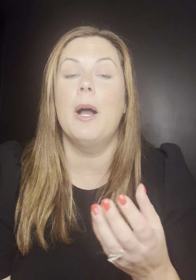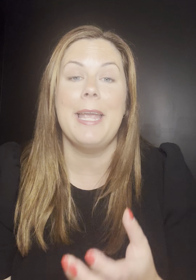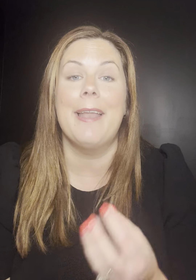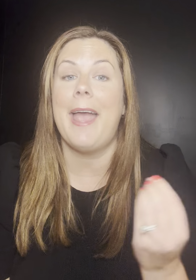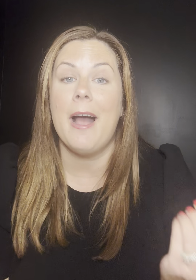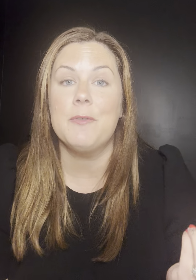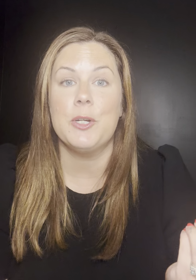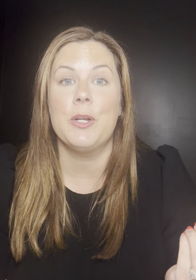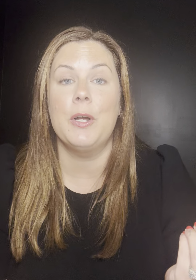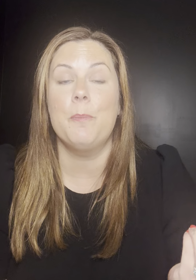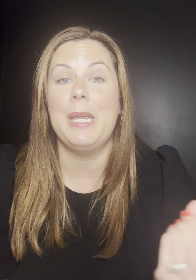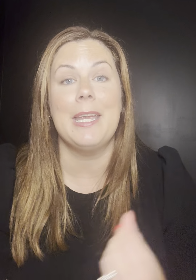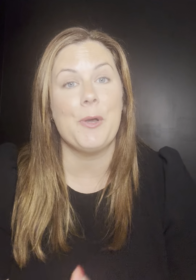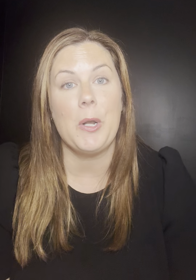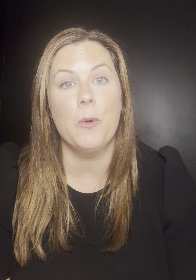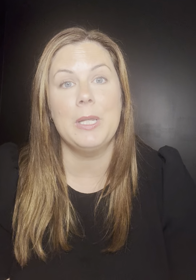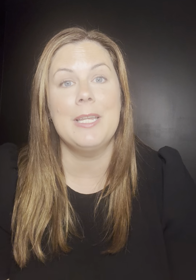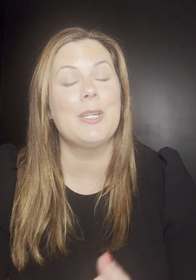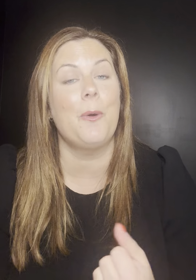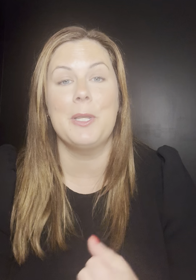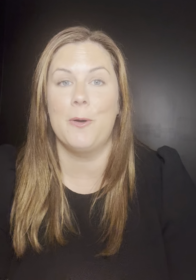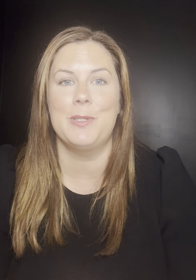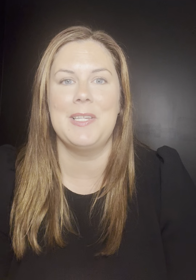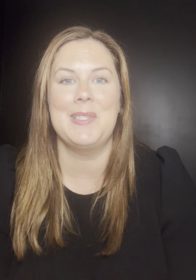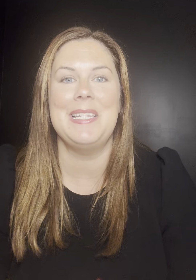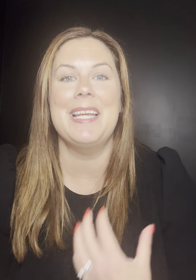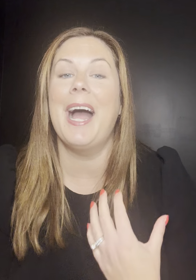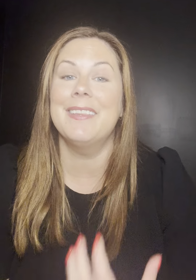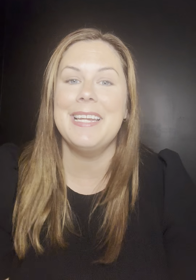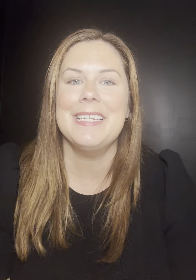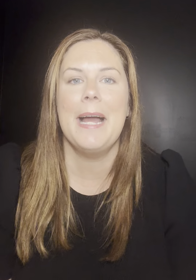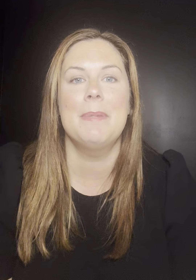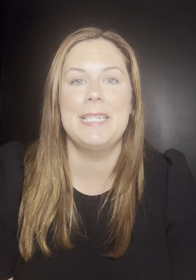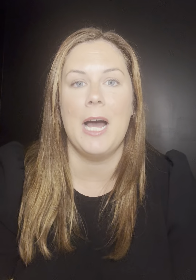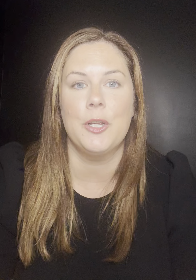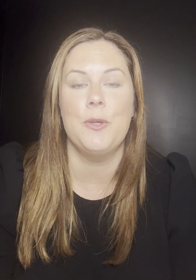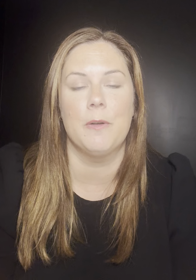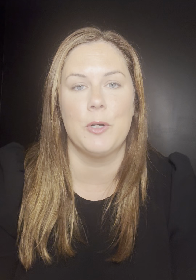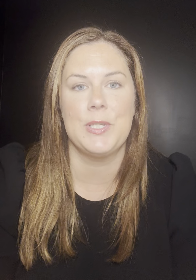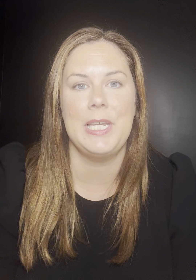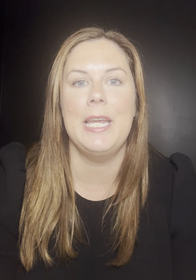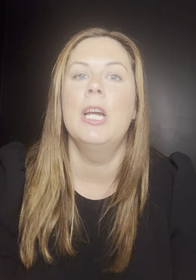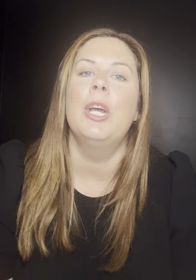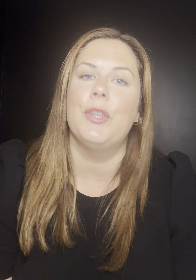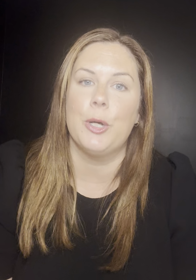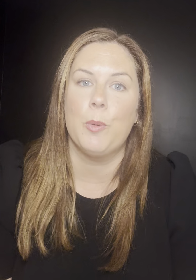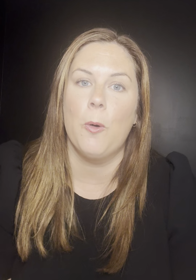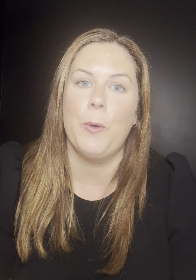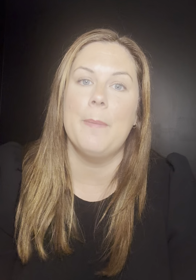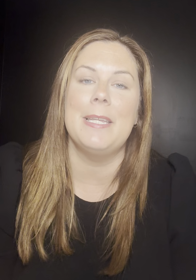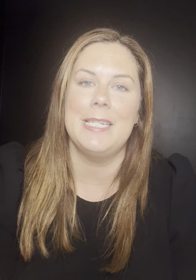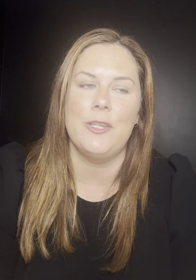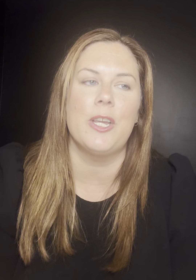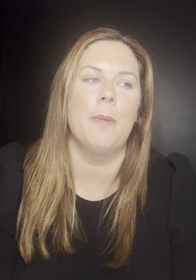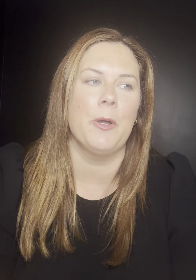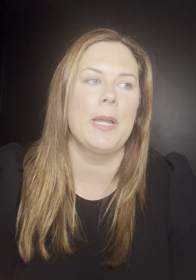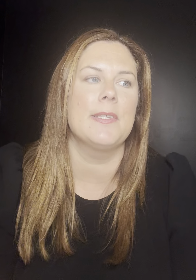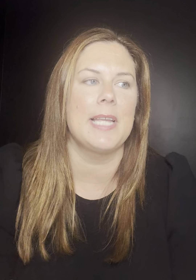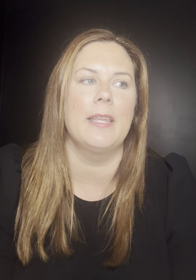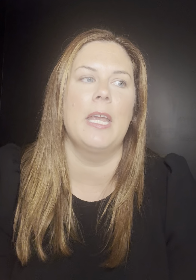again, after being here at Oakland, going to OCC, I landed at Madonna University, their program in teaching American Sign Language,